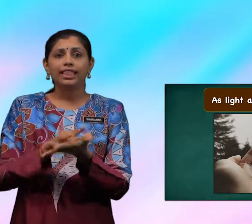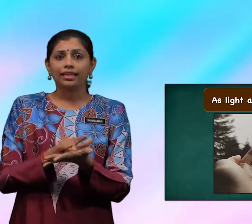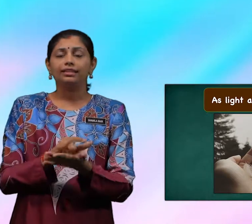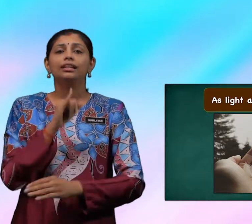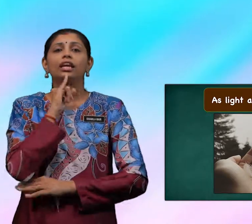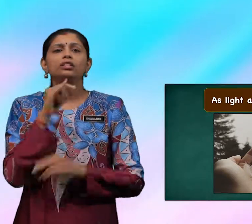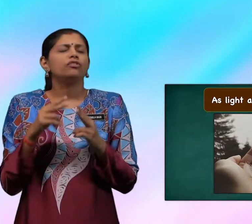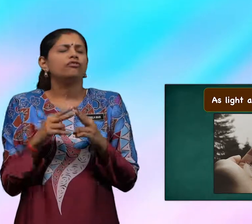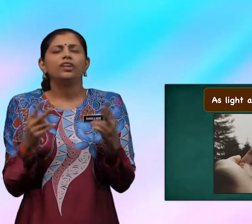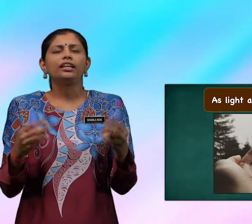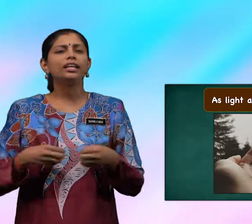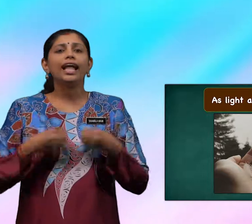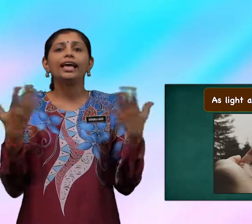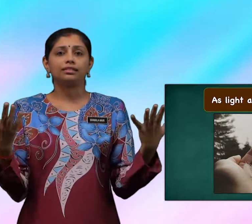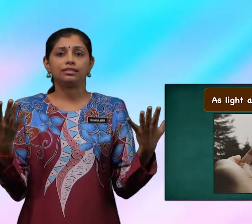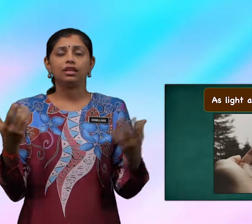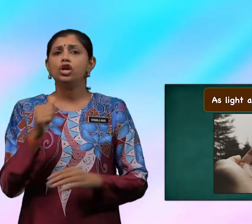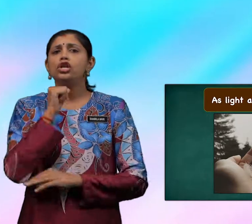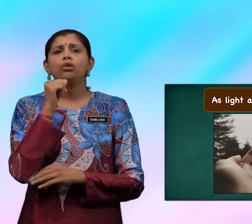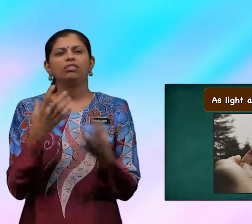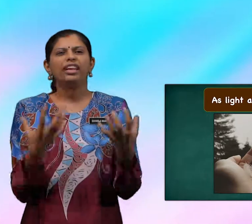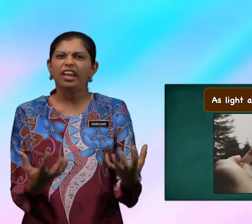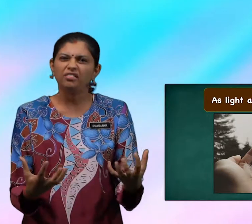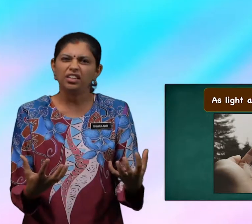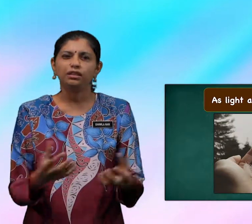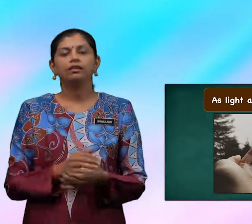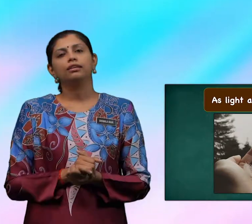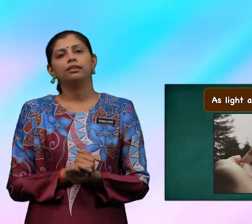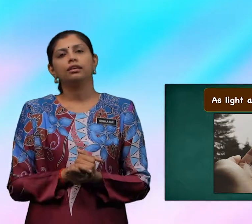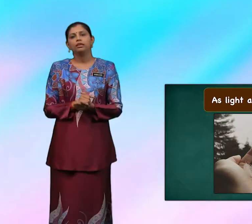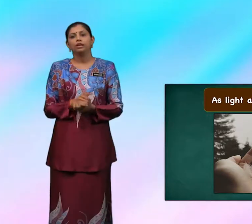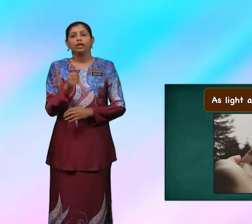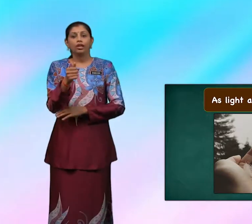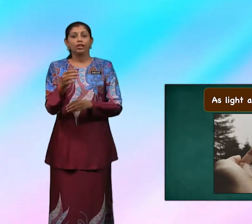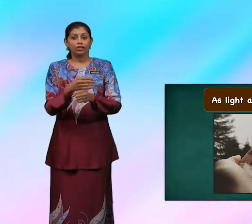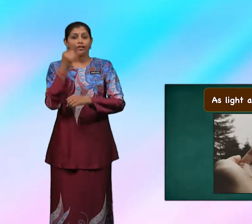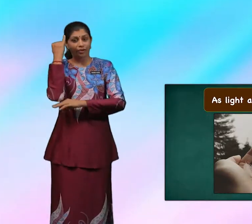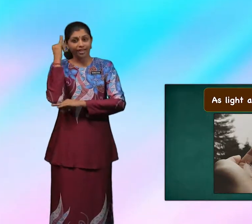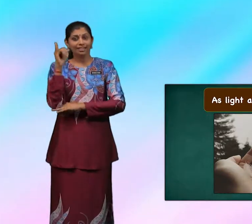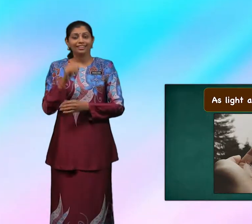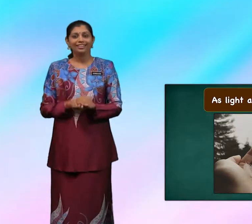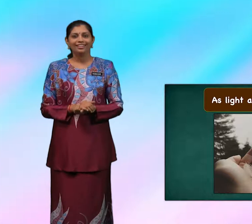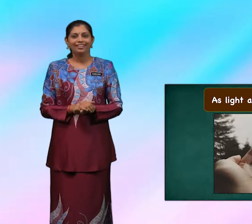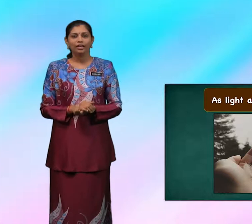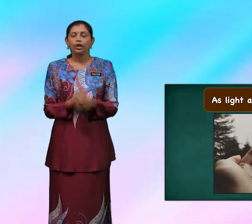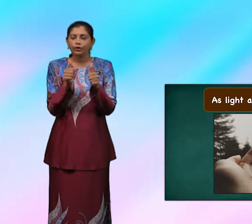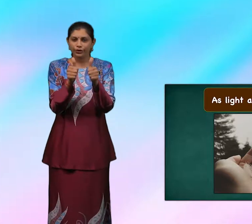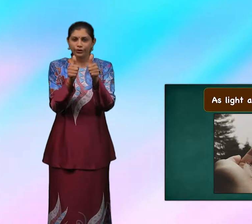that is very light, not heavy. You got it?